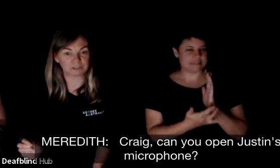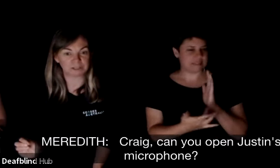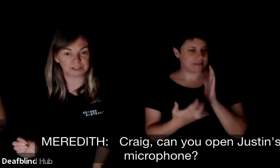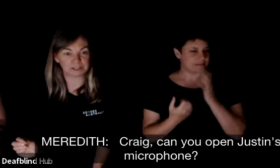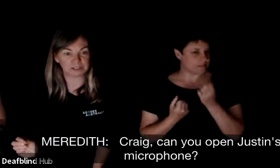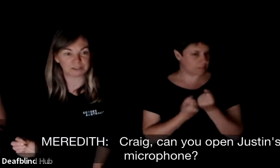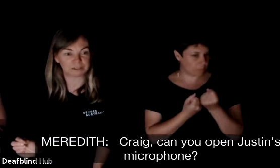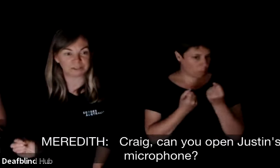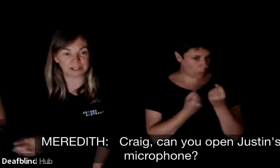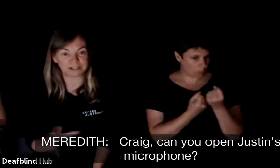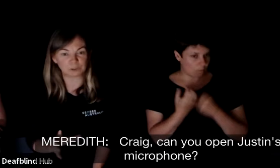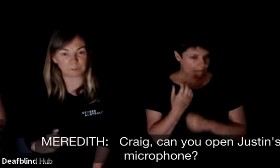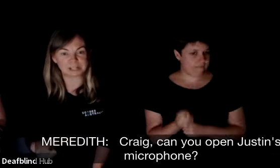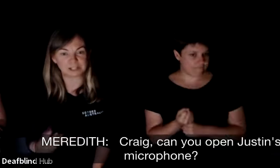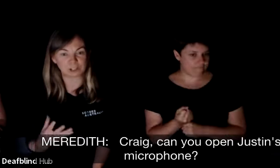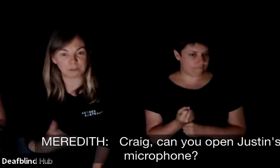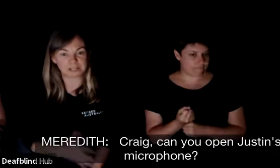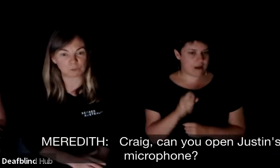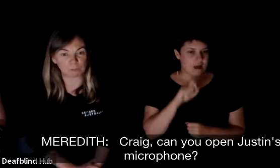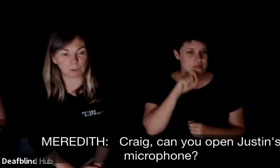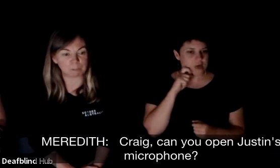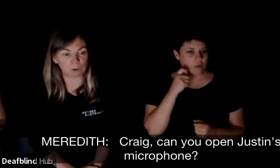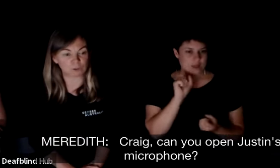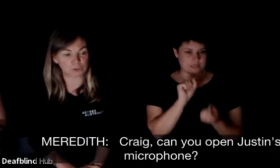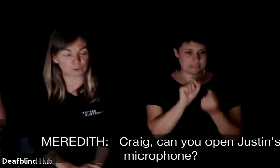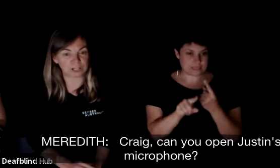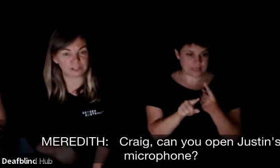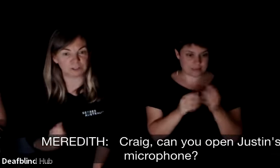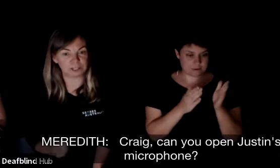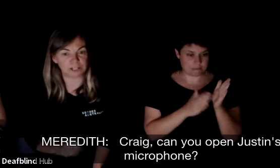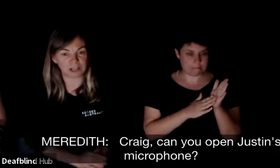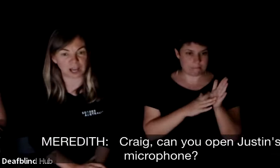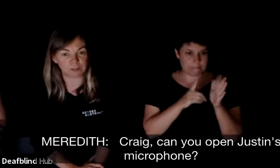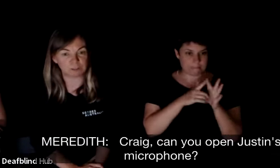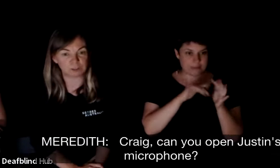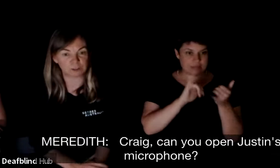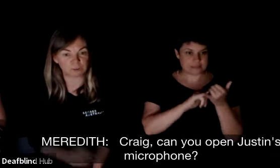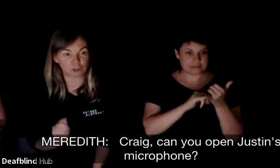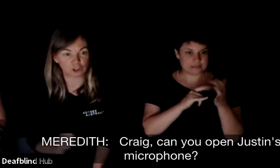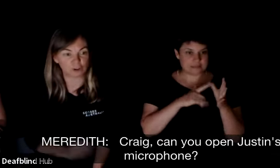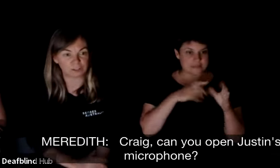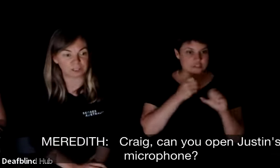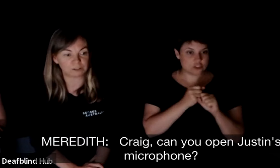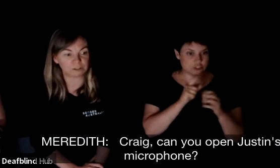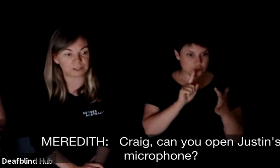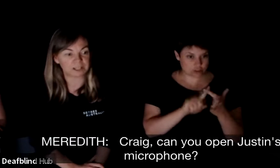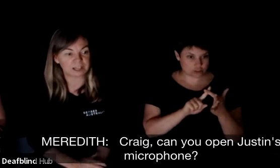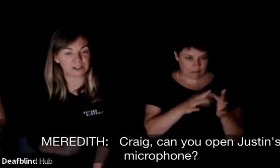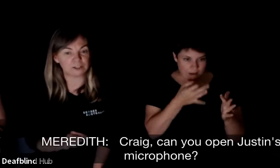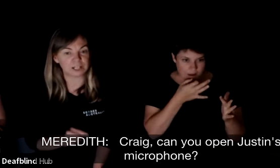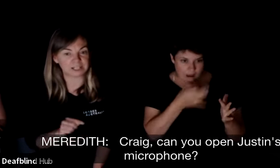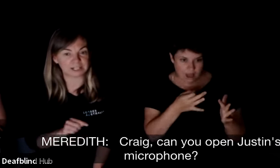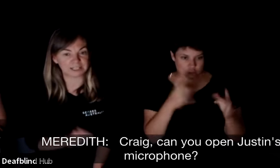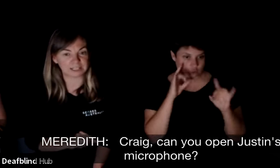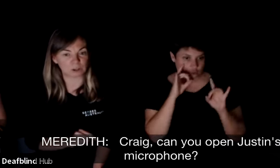will send a little message. A message will pop up on your screen that you need to unmute or show video.